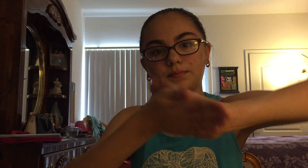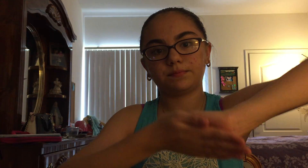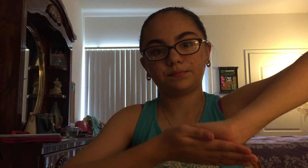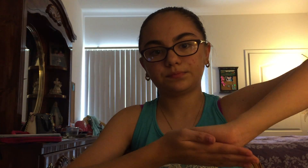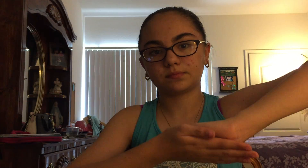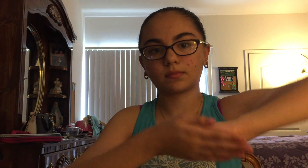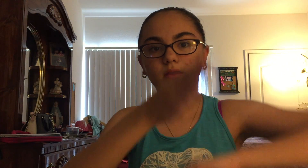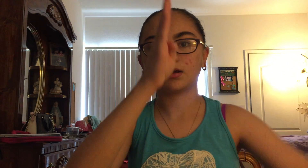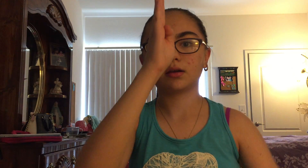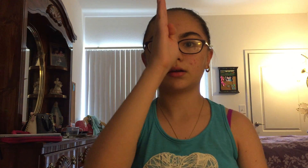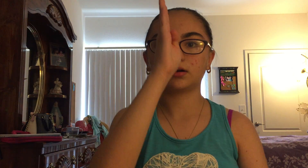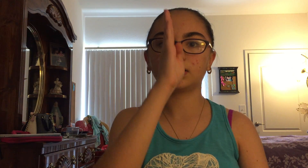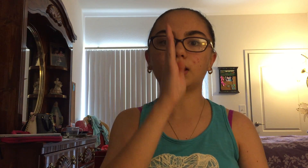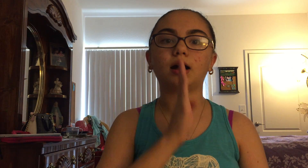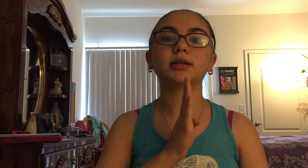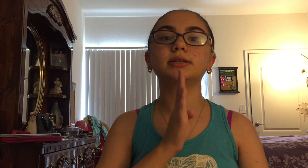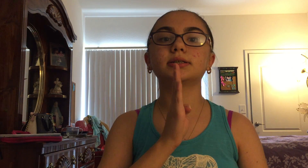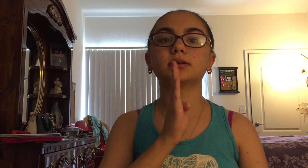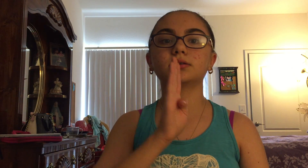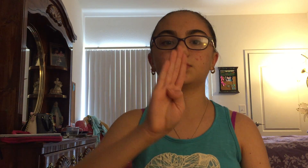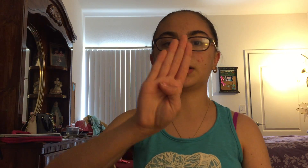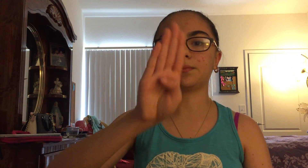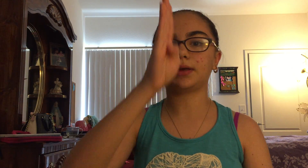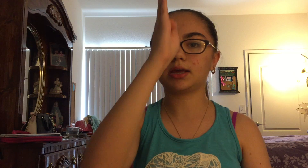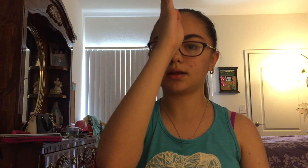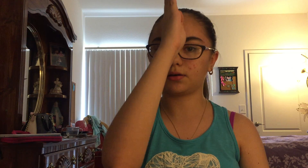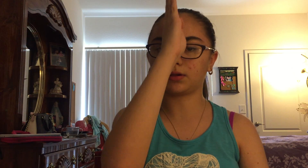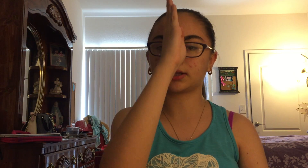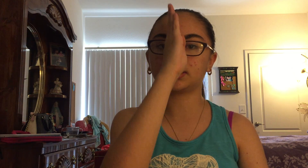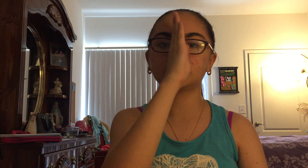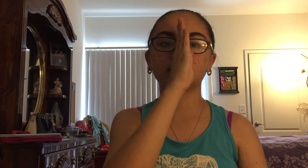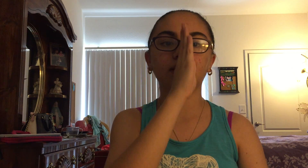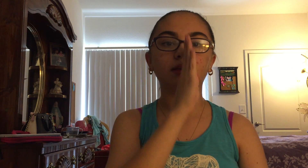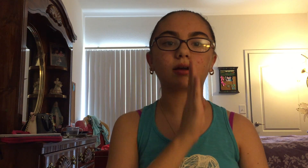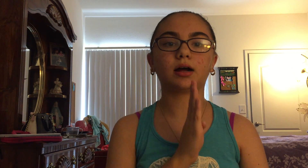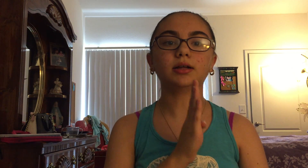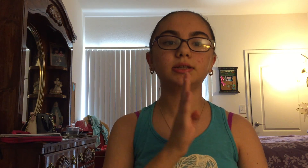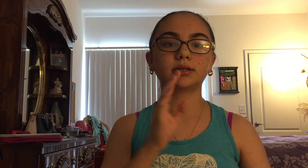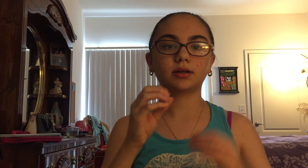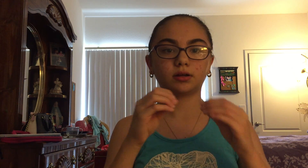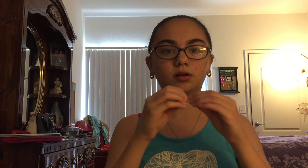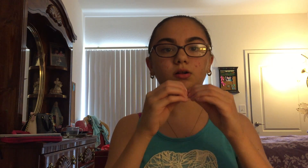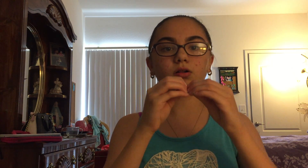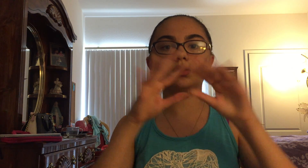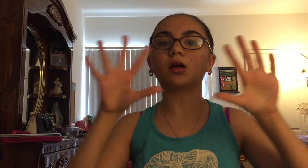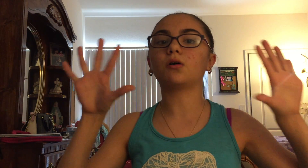gods so make a b and go like this gods glow